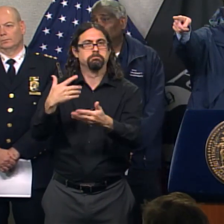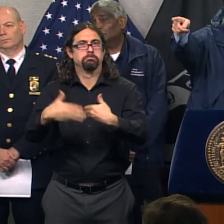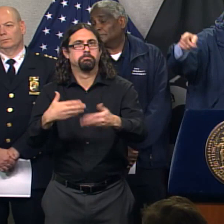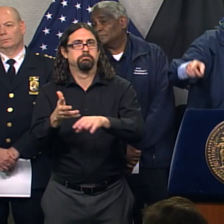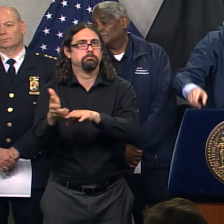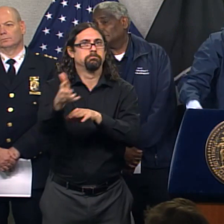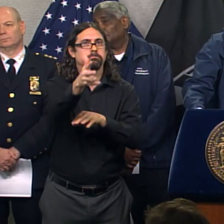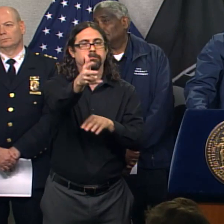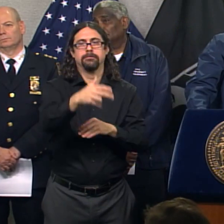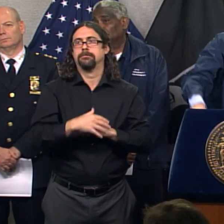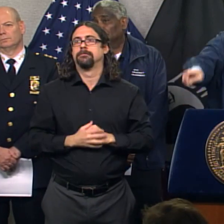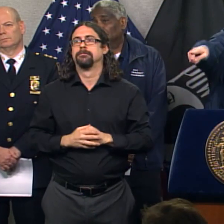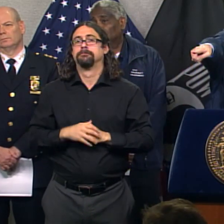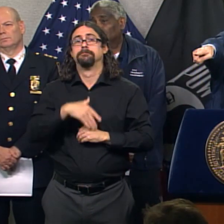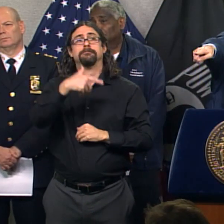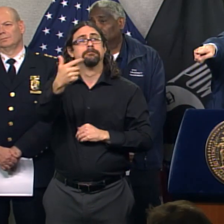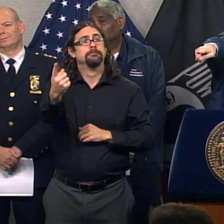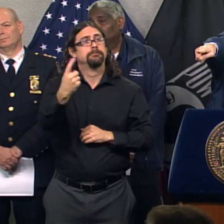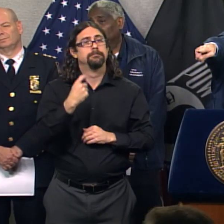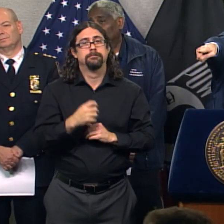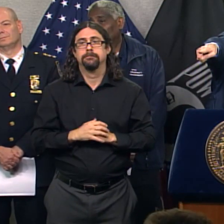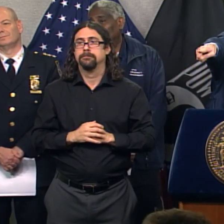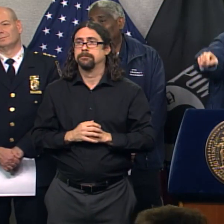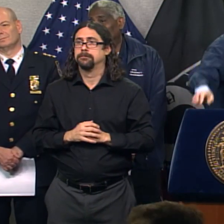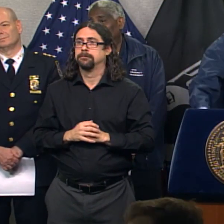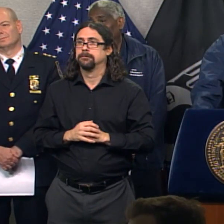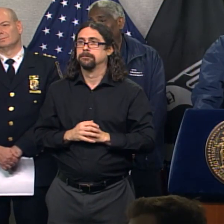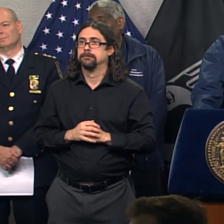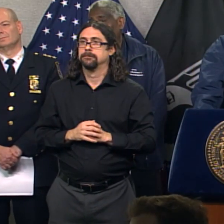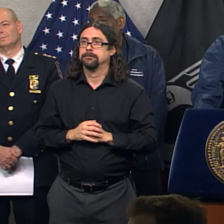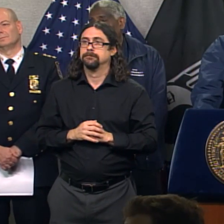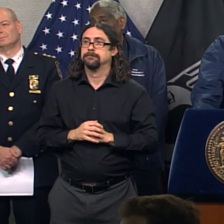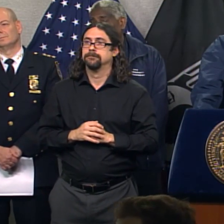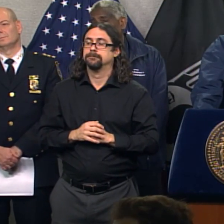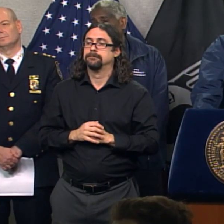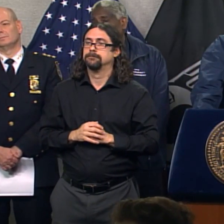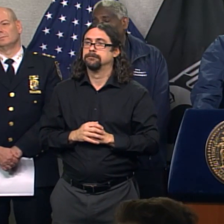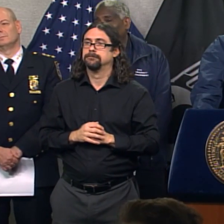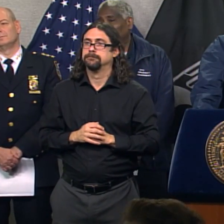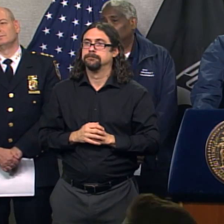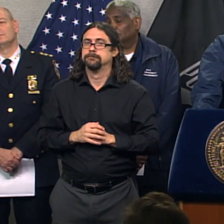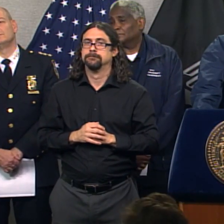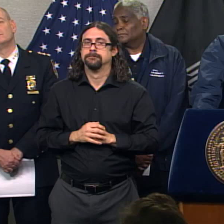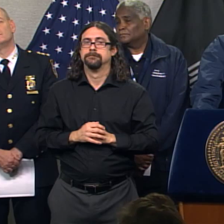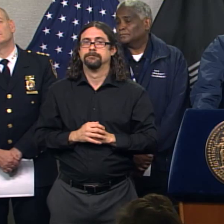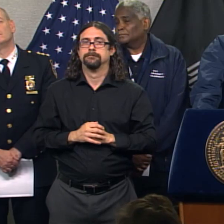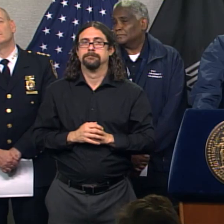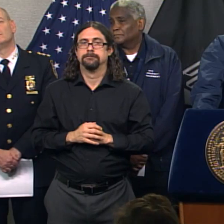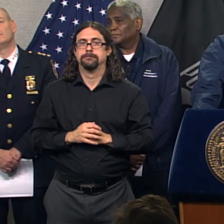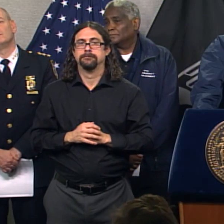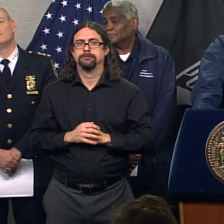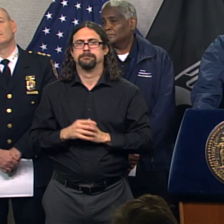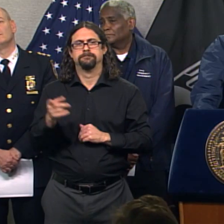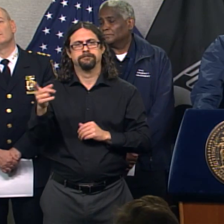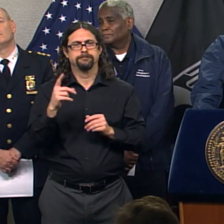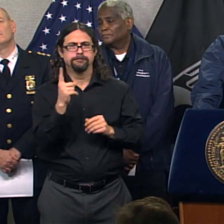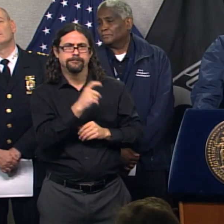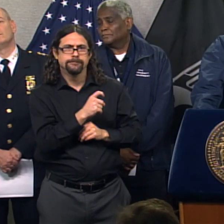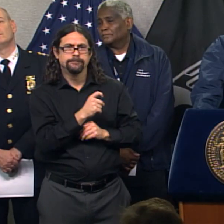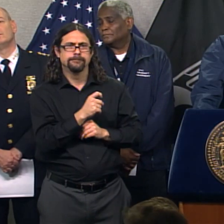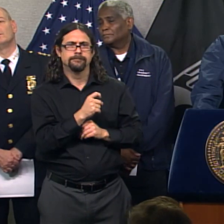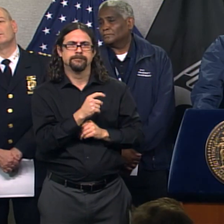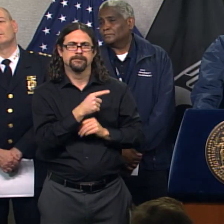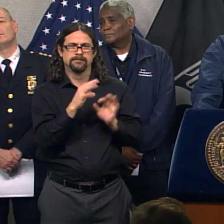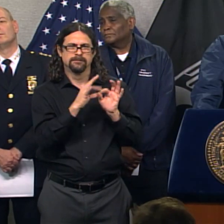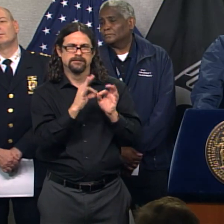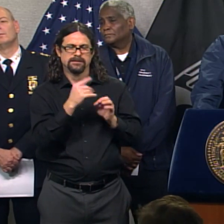Yeah. No, you right there. You had your hand up. You mentioned, about 90% of streets are